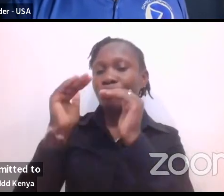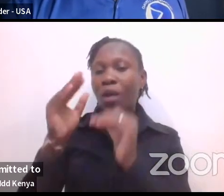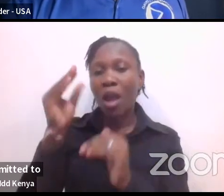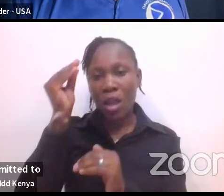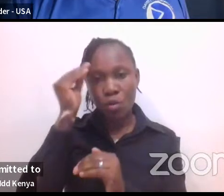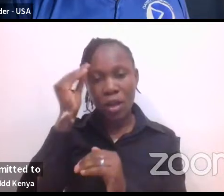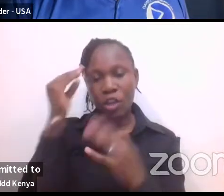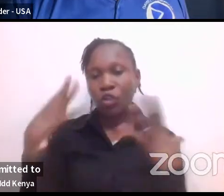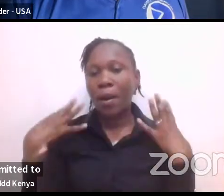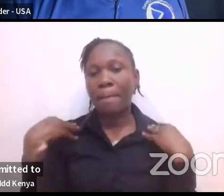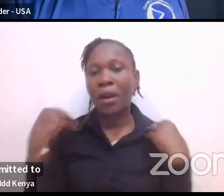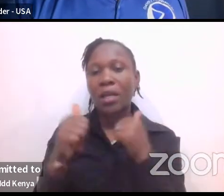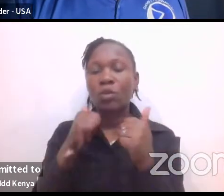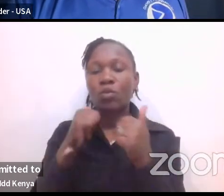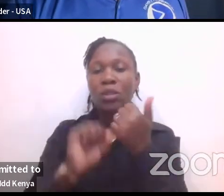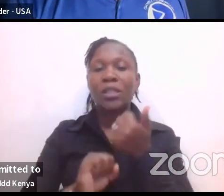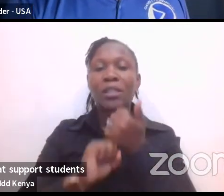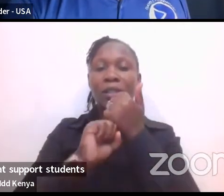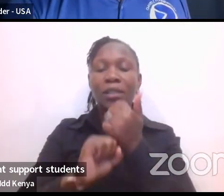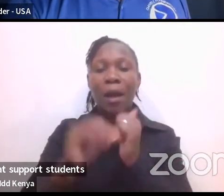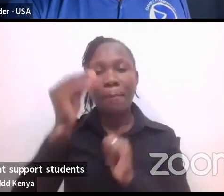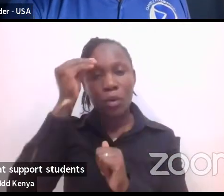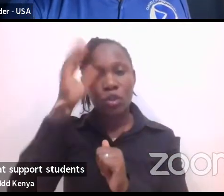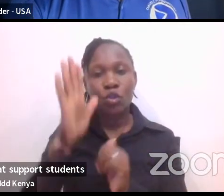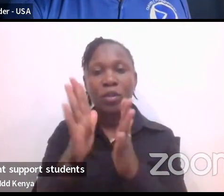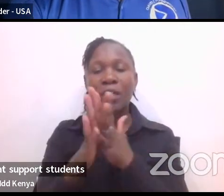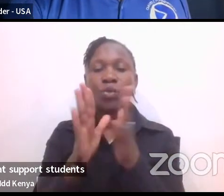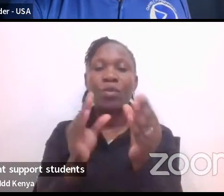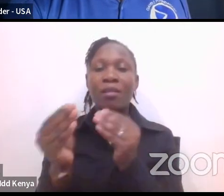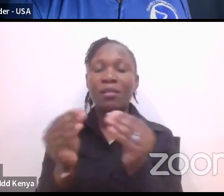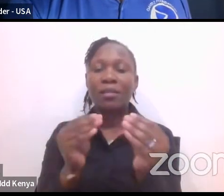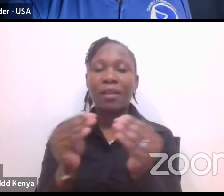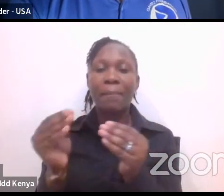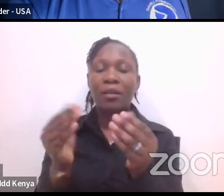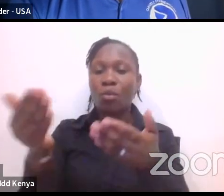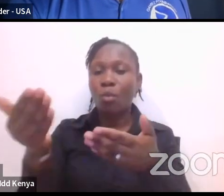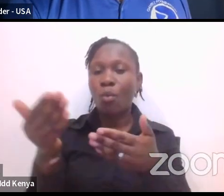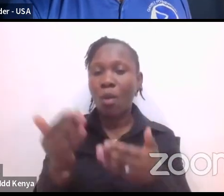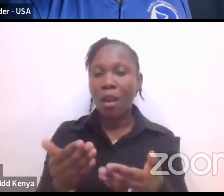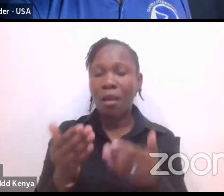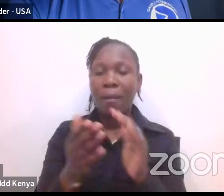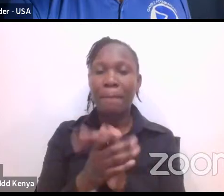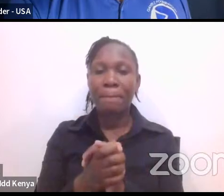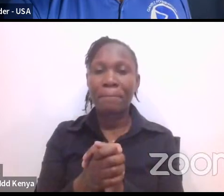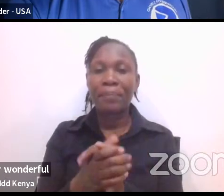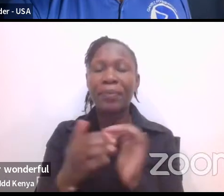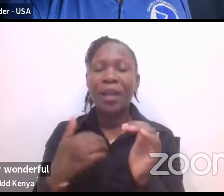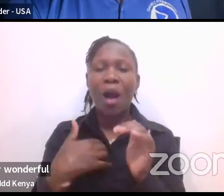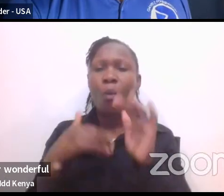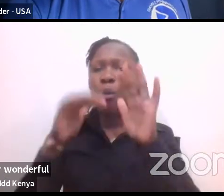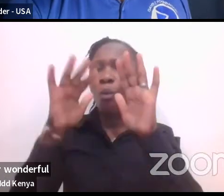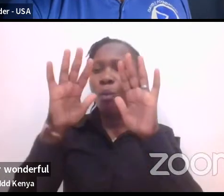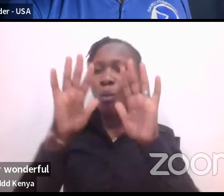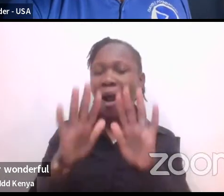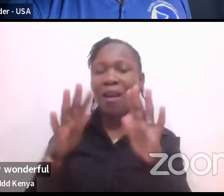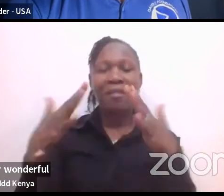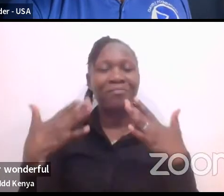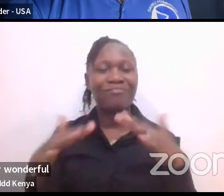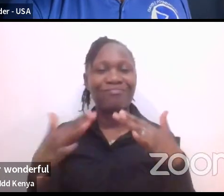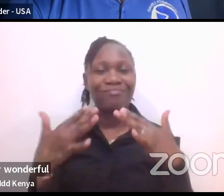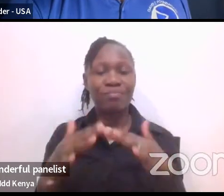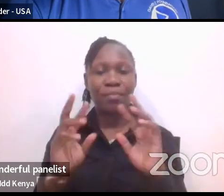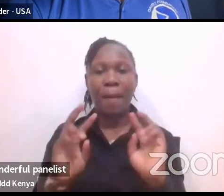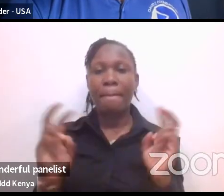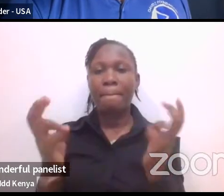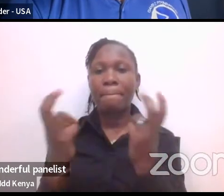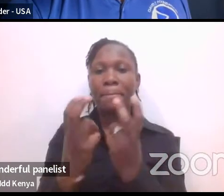support students with disabilities. Welcome, welcome. So our wonderful panelists, they have a